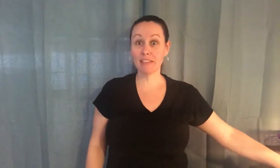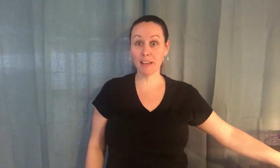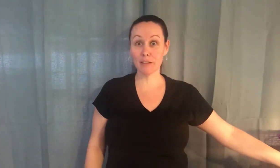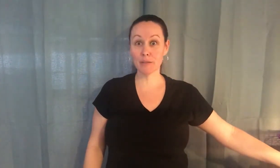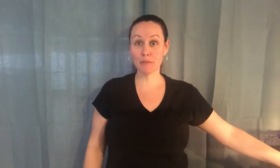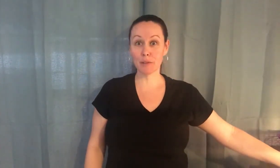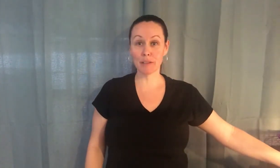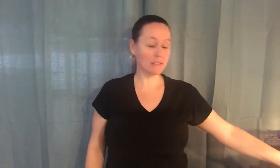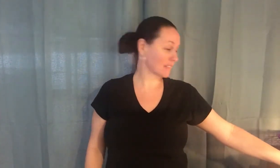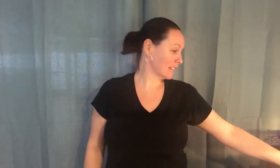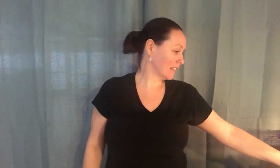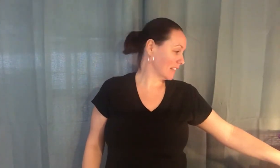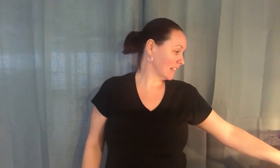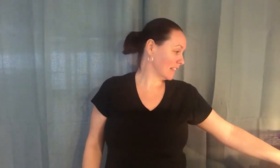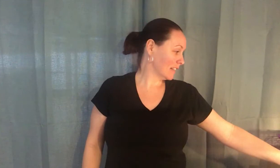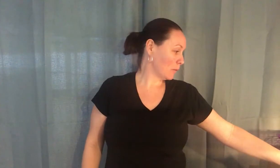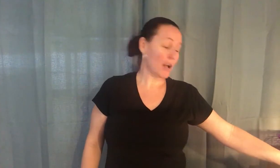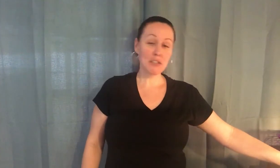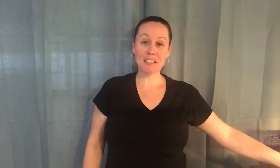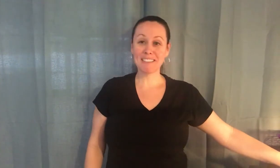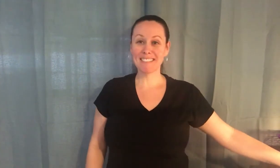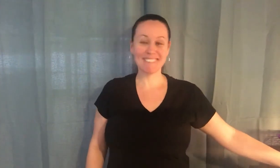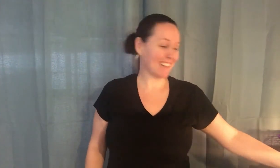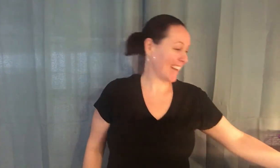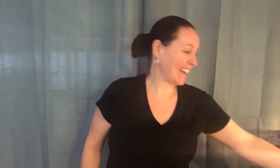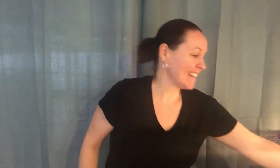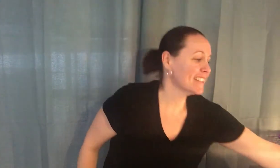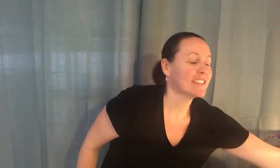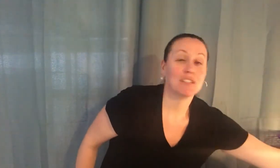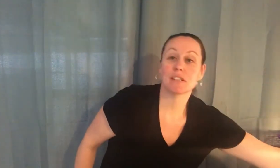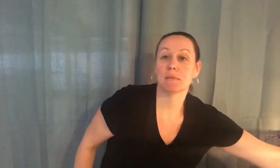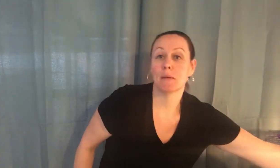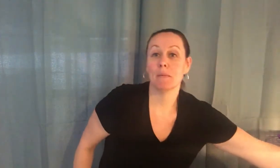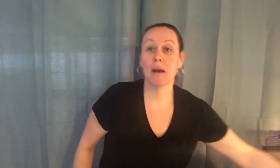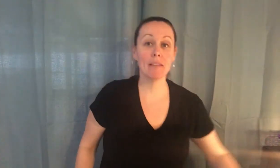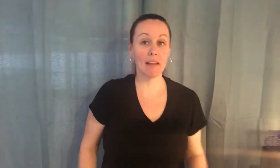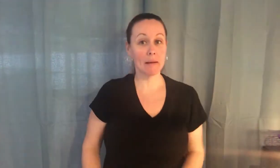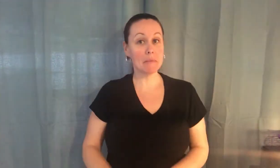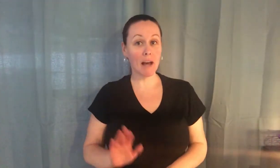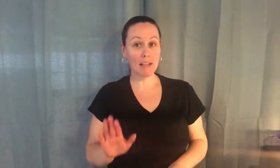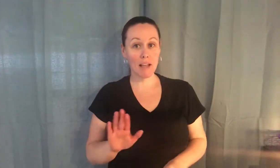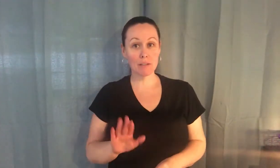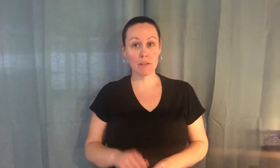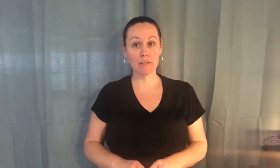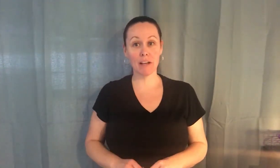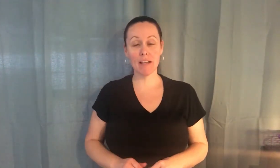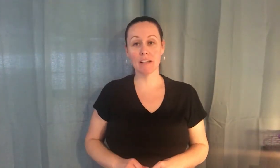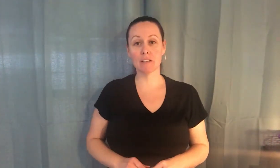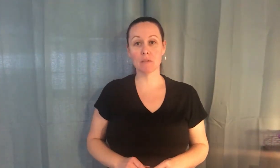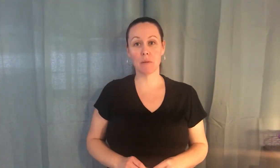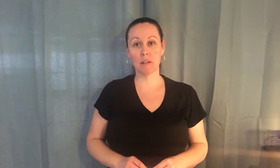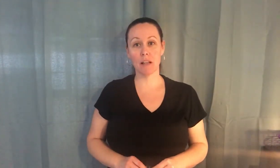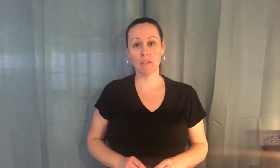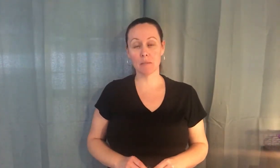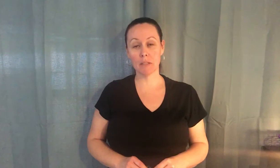Thank you for watching, and just keep in mind that I'm not yet certified. I just want to let everybody know